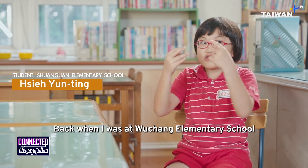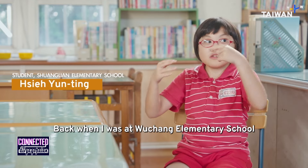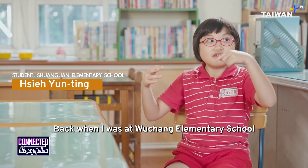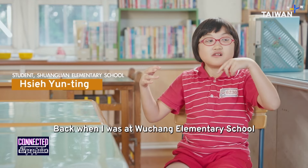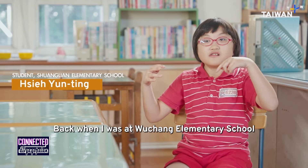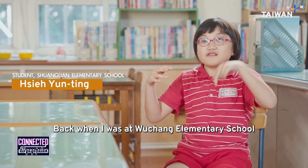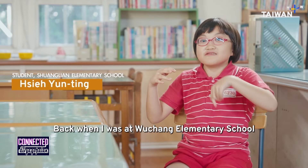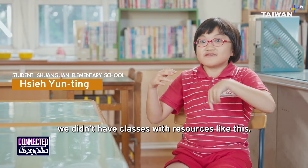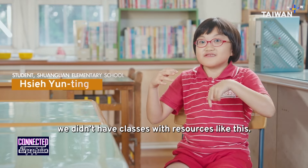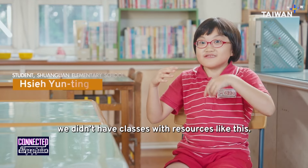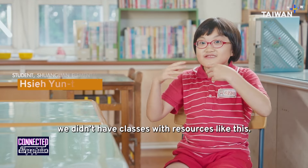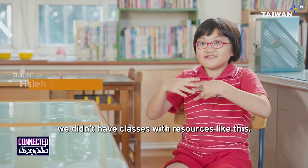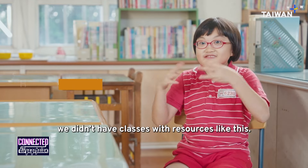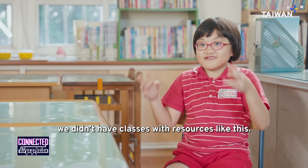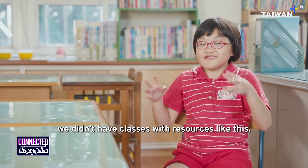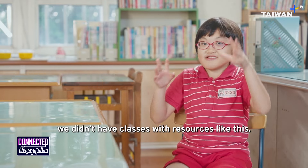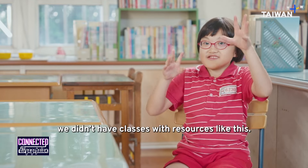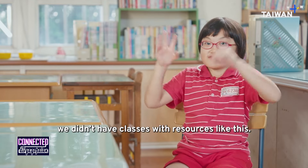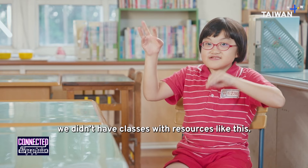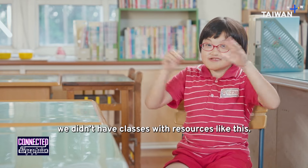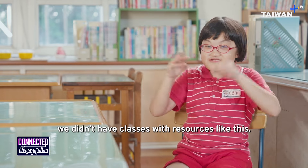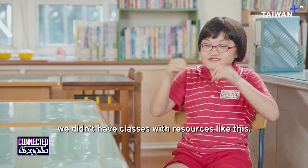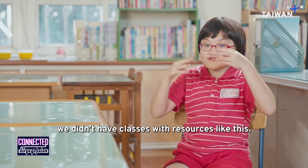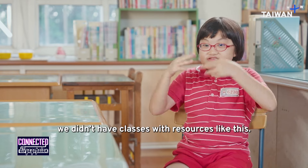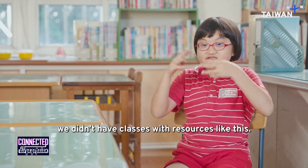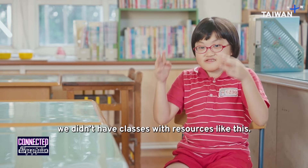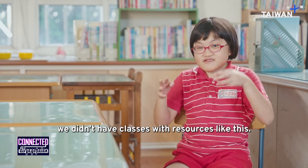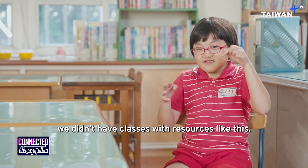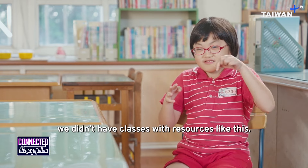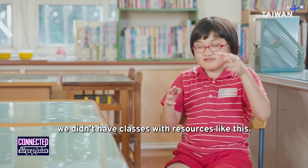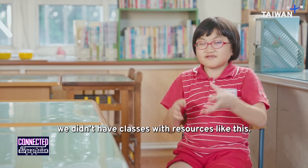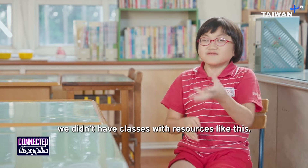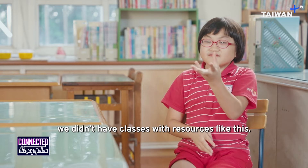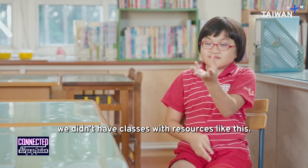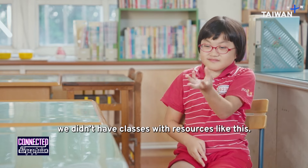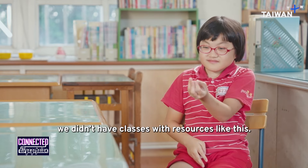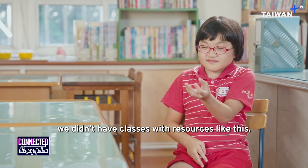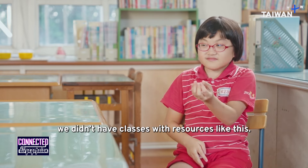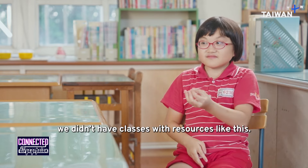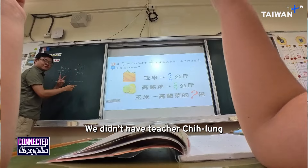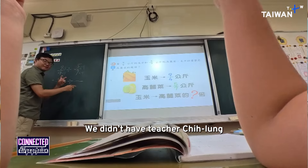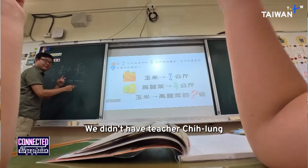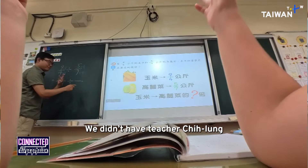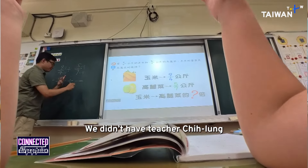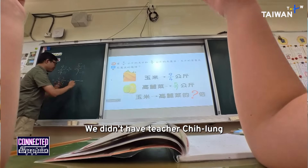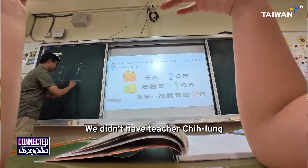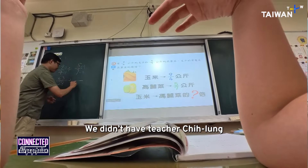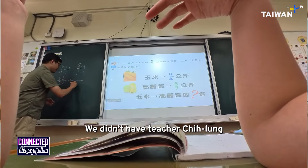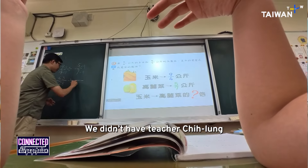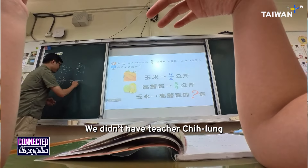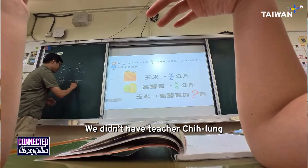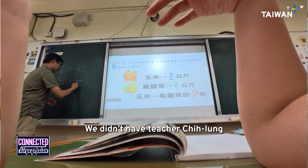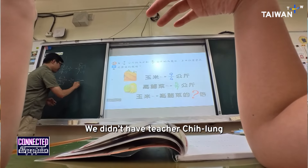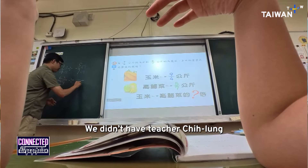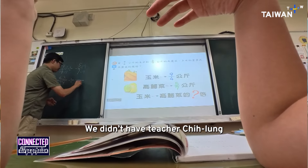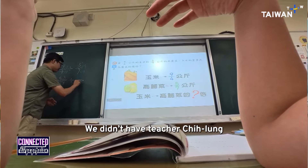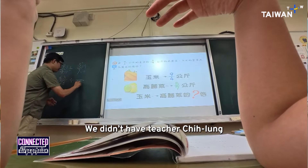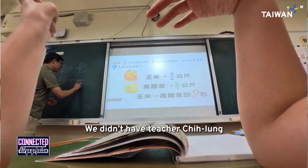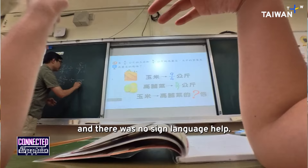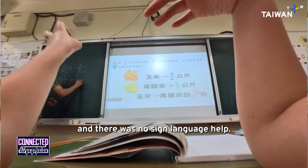we didn't have classes with resources like this. we didn't have teacher Zhirong, and there